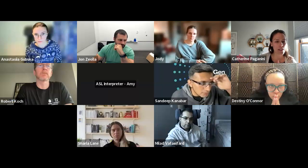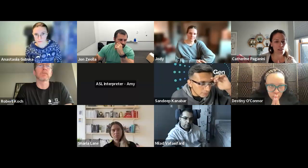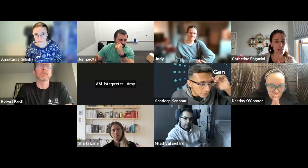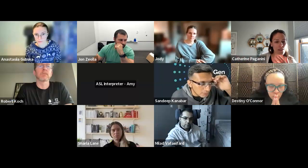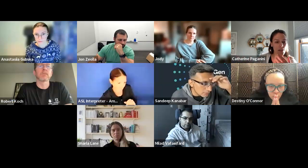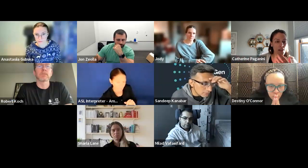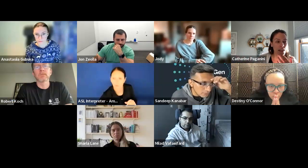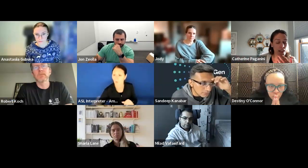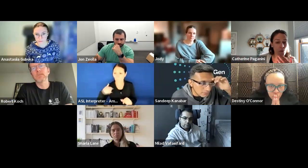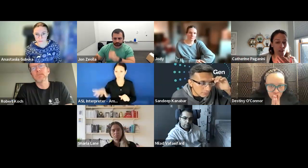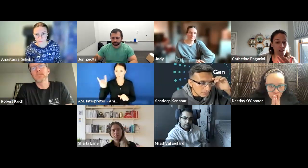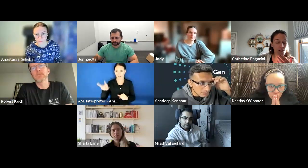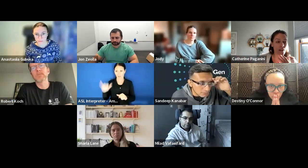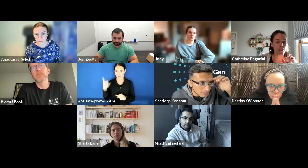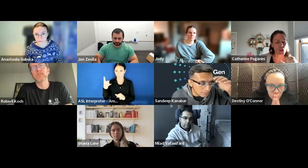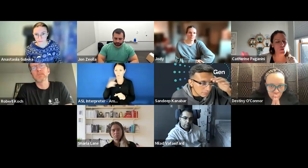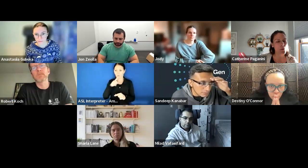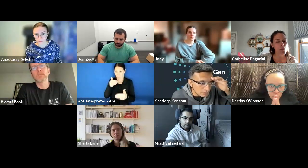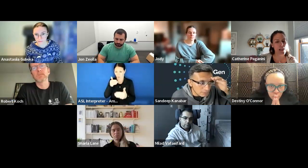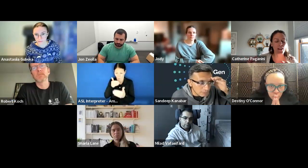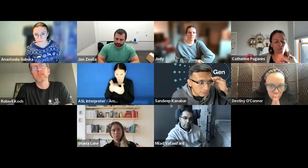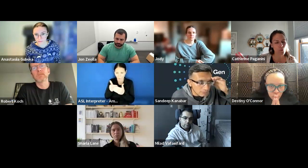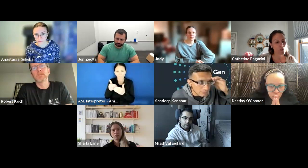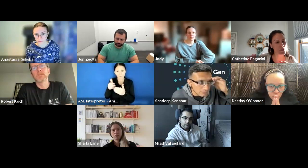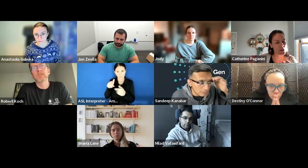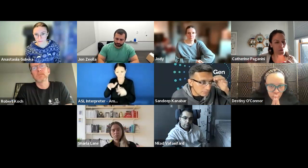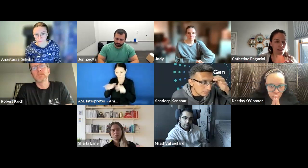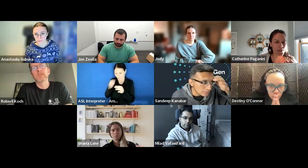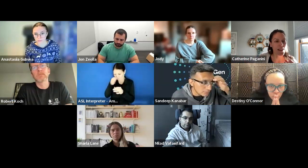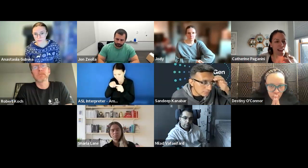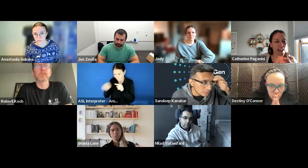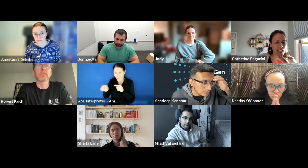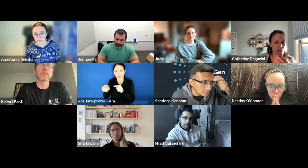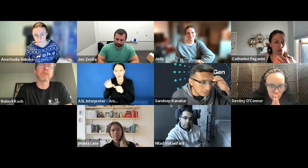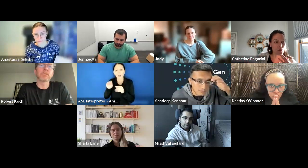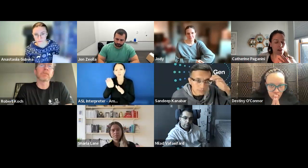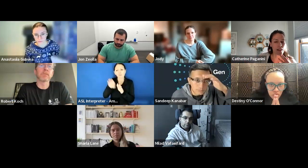close and walking distance, and was on the cheaper side, like for Paris cheap, let's say.